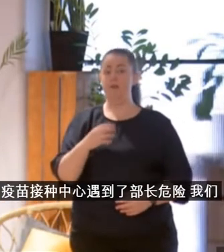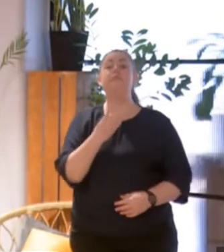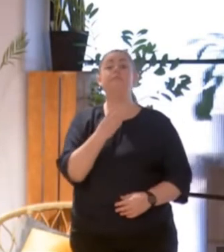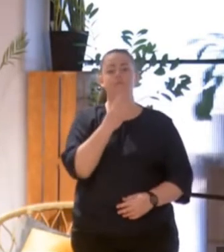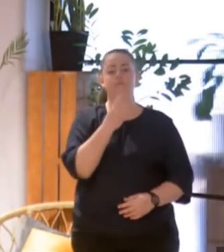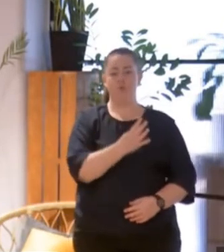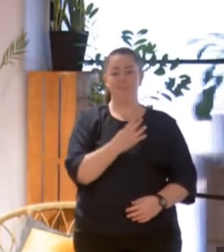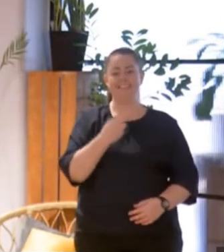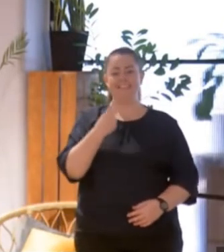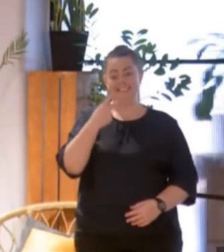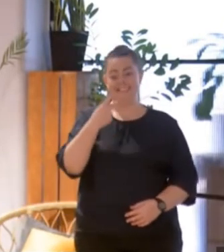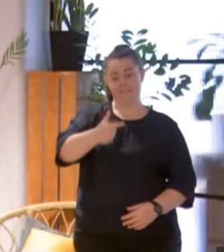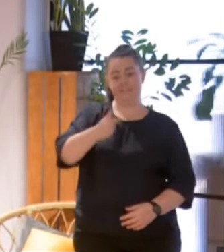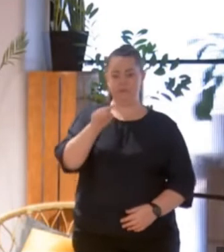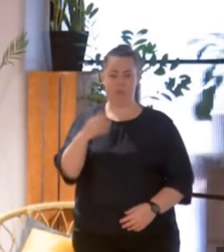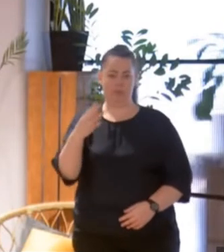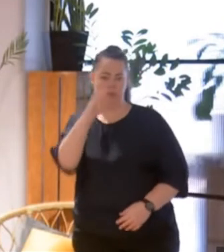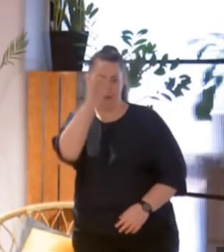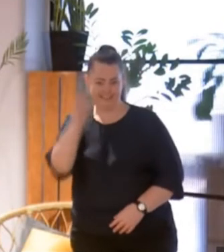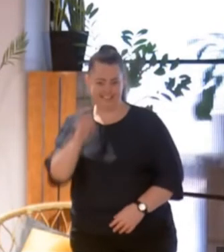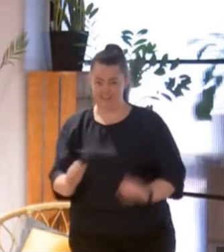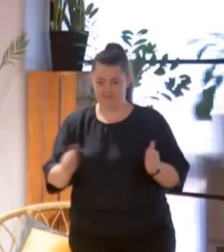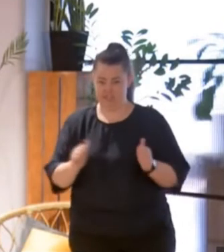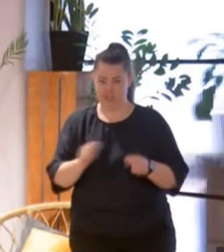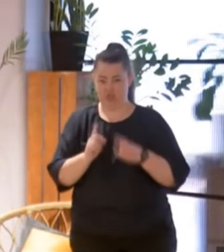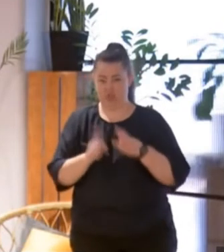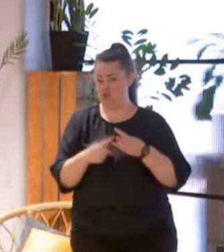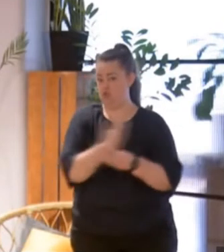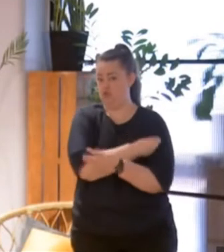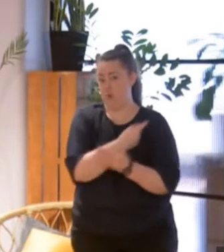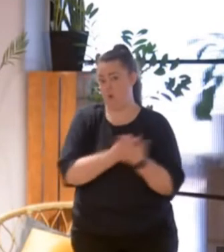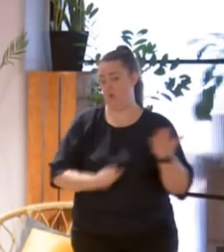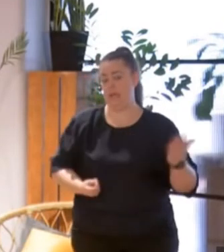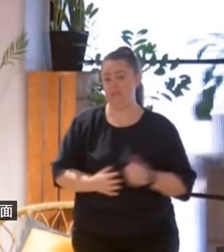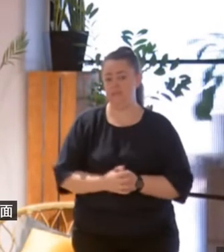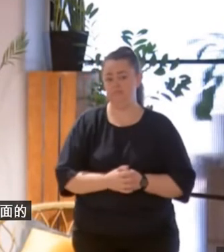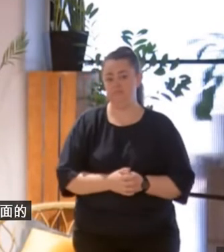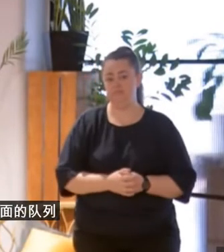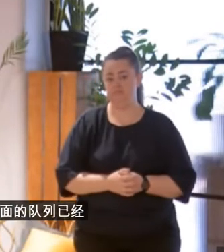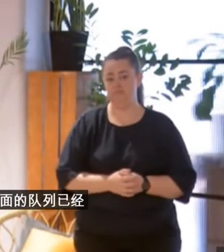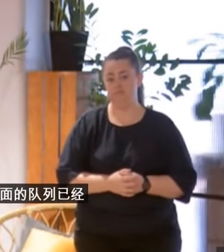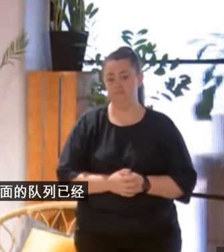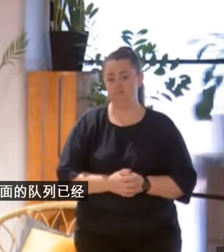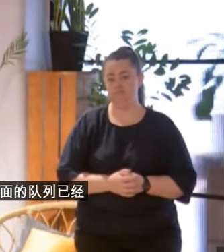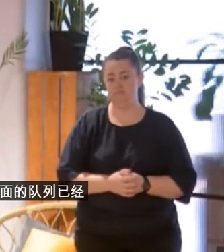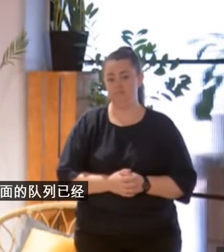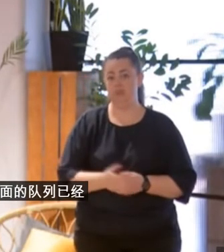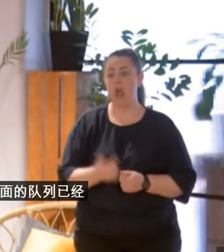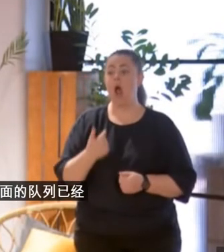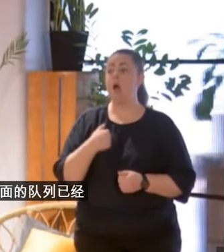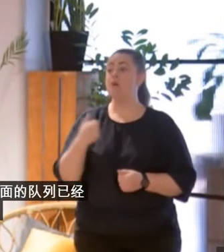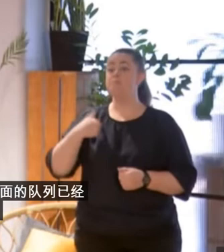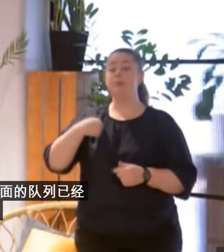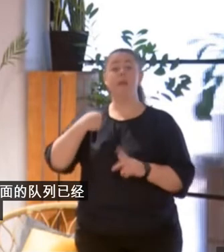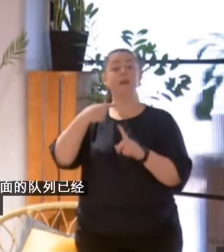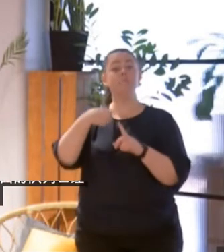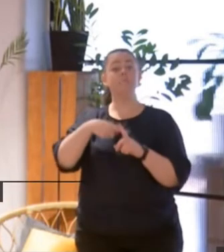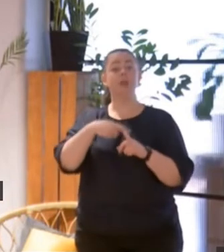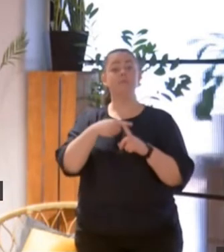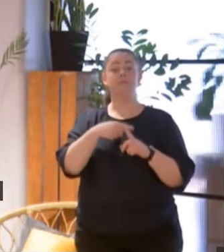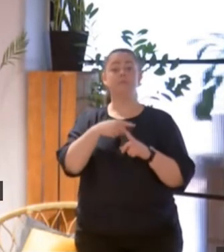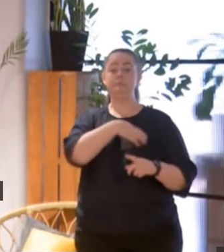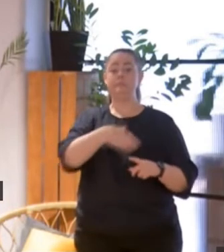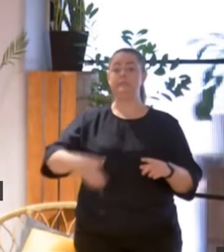made a booking in the morning and were there by the afternoon. The queues outside those centres have dissipated. There is